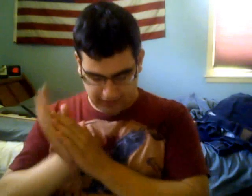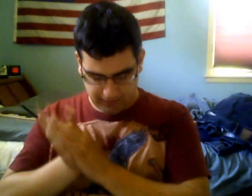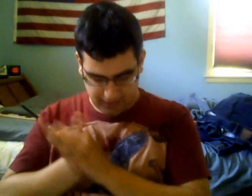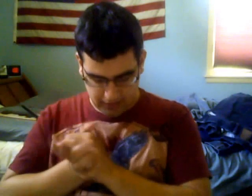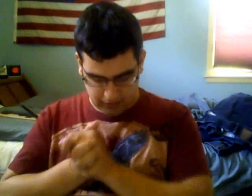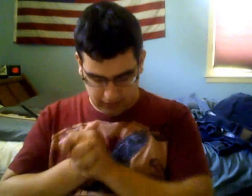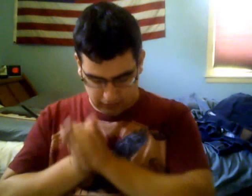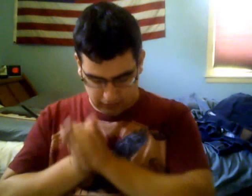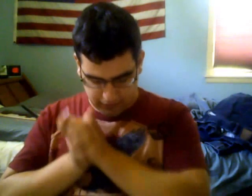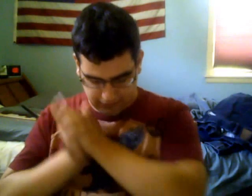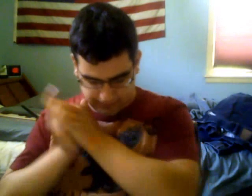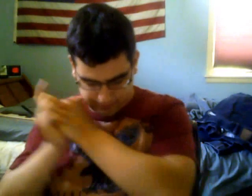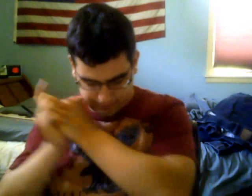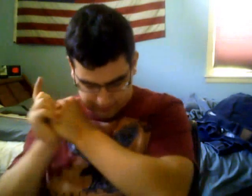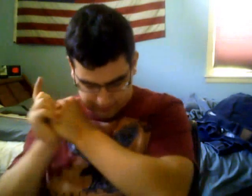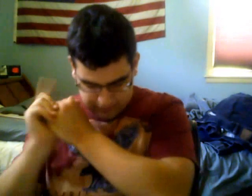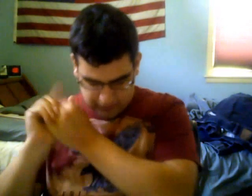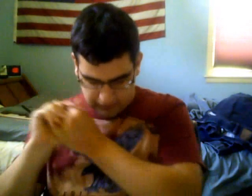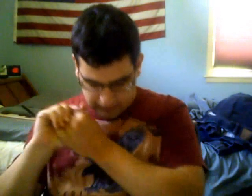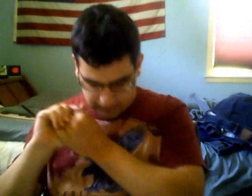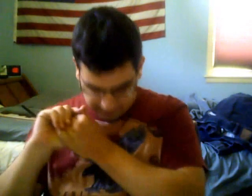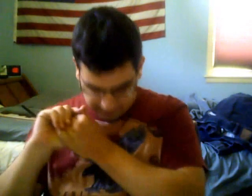anyway, Carter,